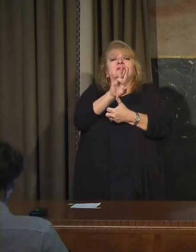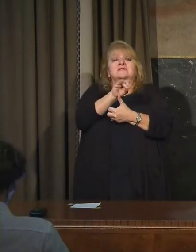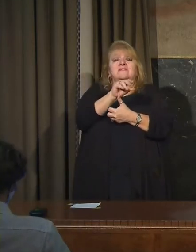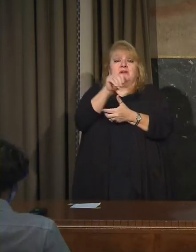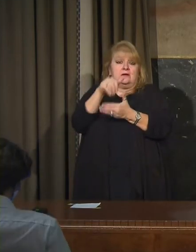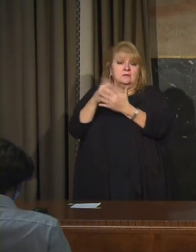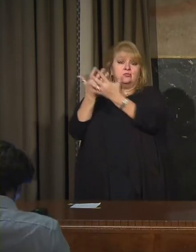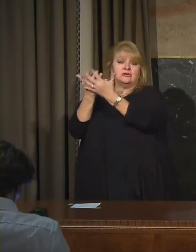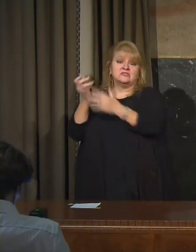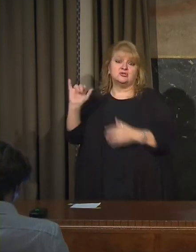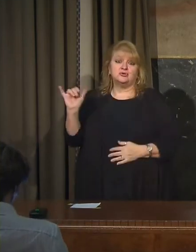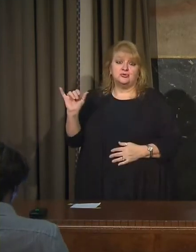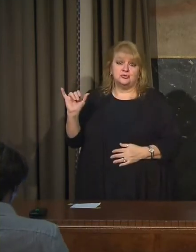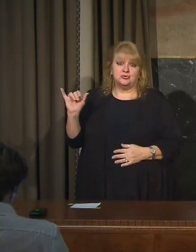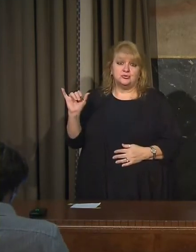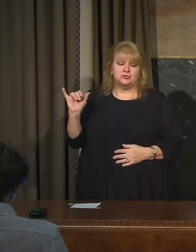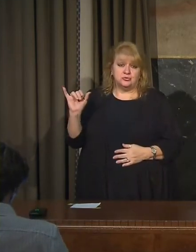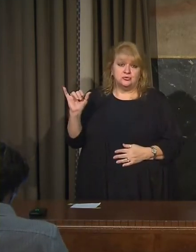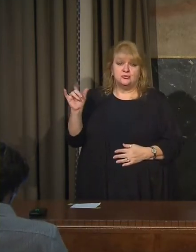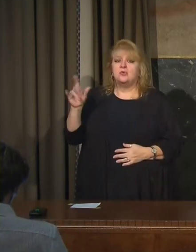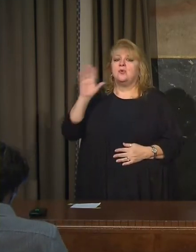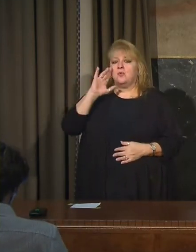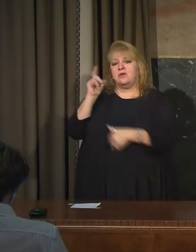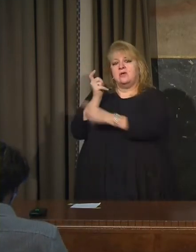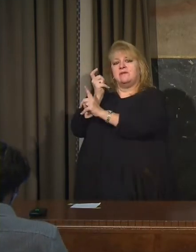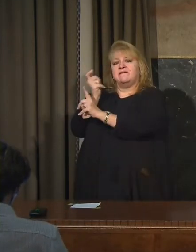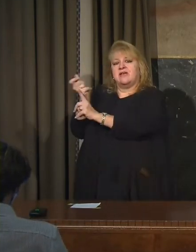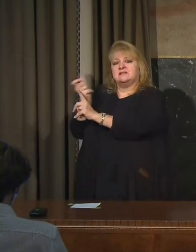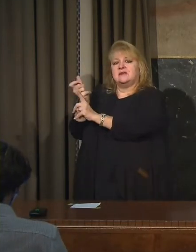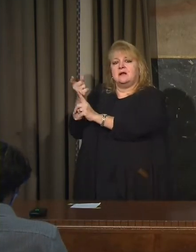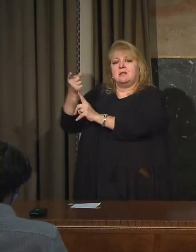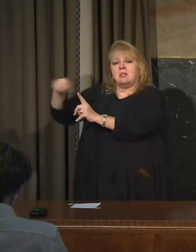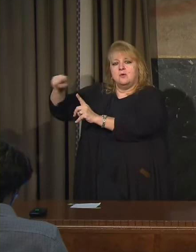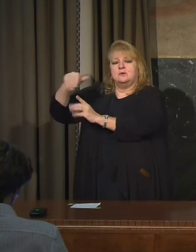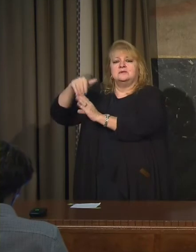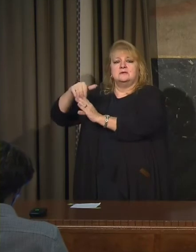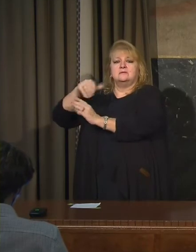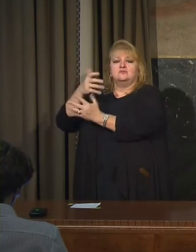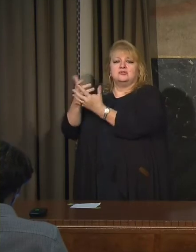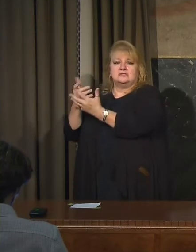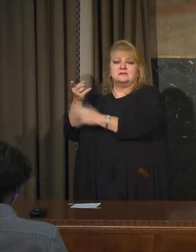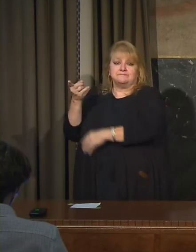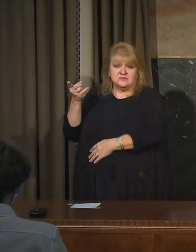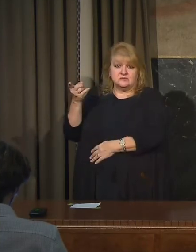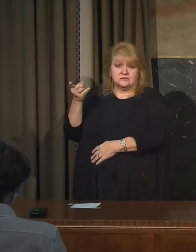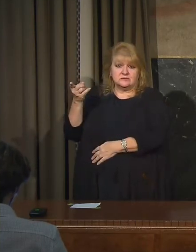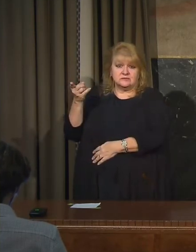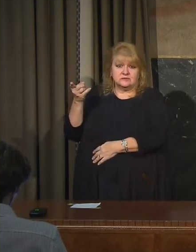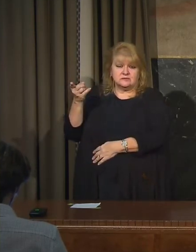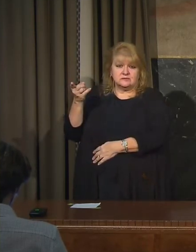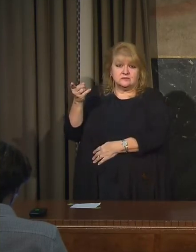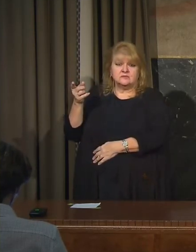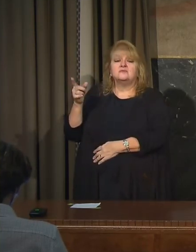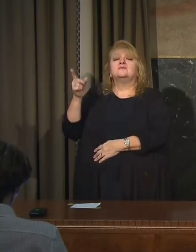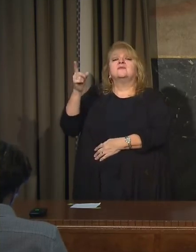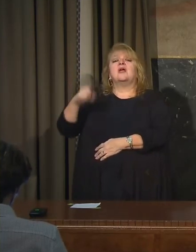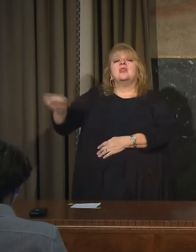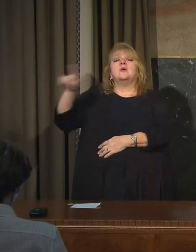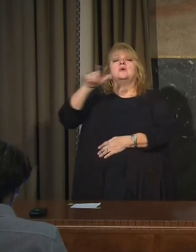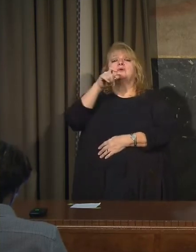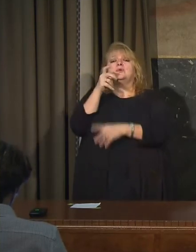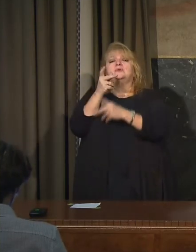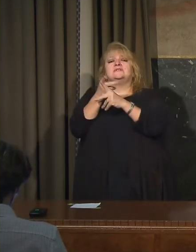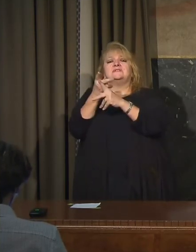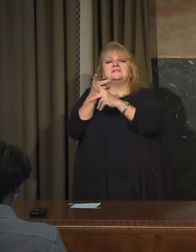our prisons, and we will be vaccinating them, as well as handful of prisoners who are at